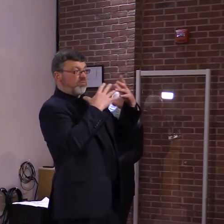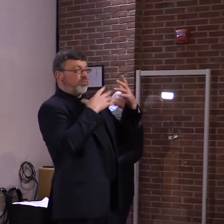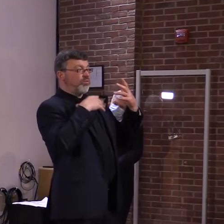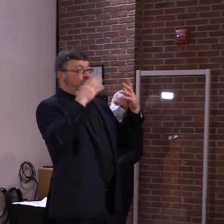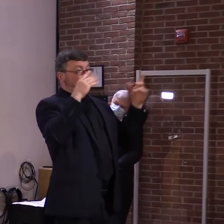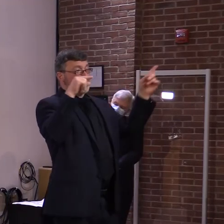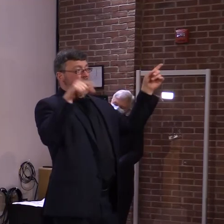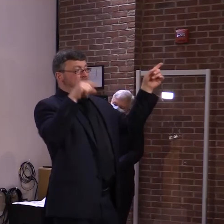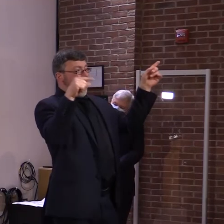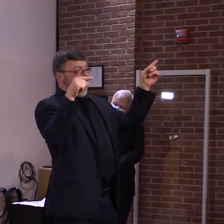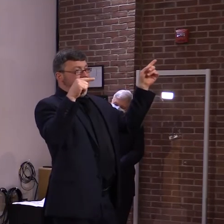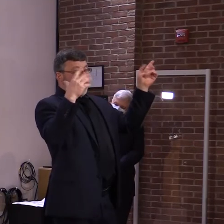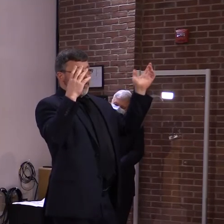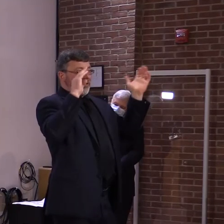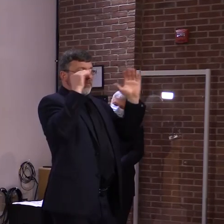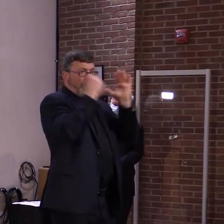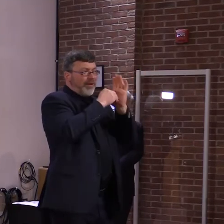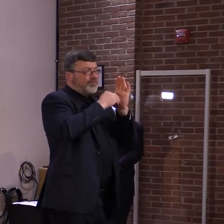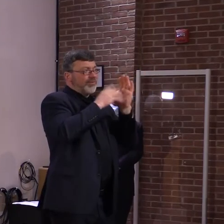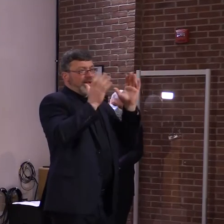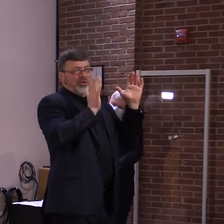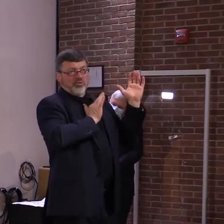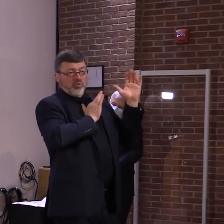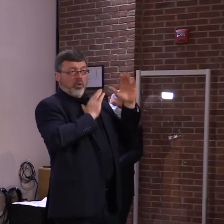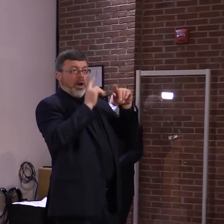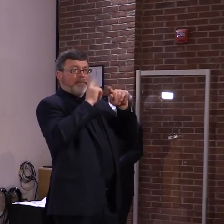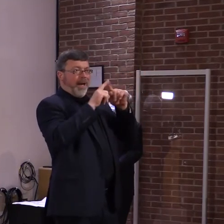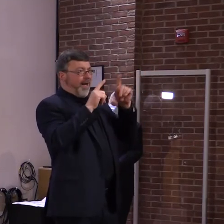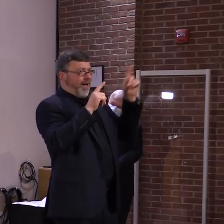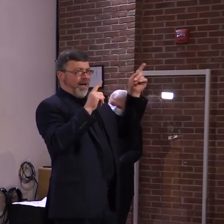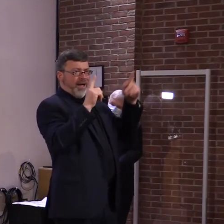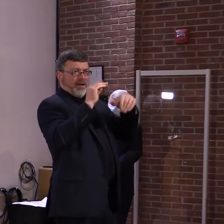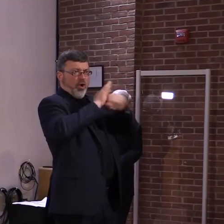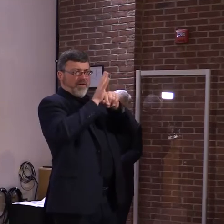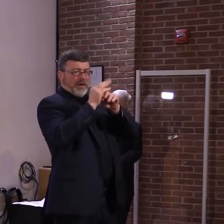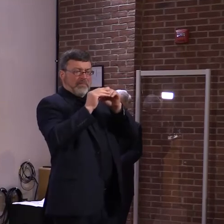They're moving in the right direction, but they've even shut down their